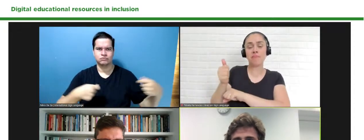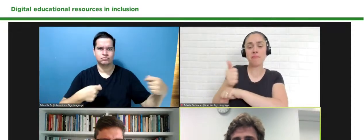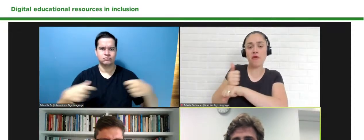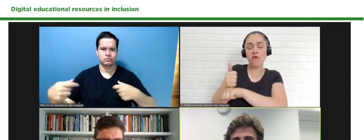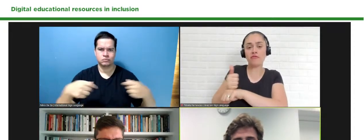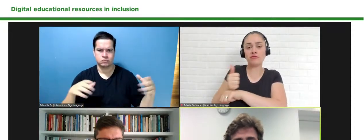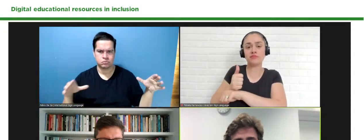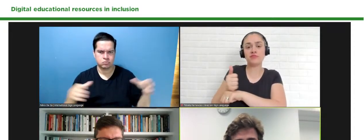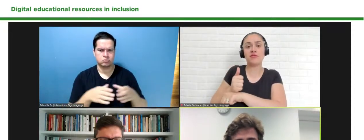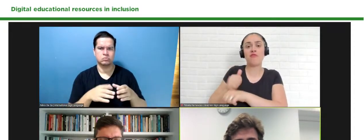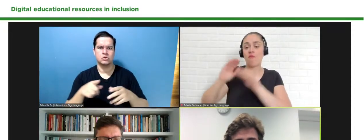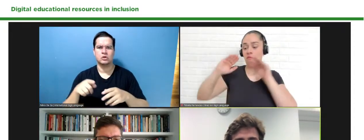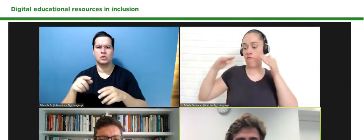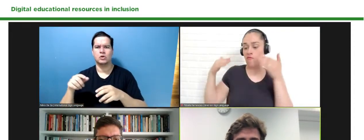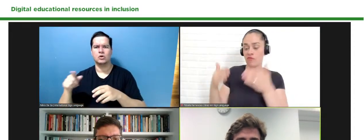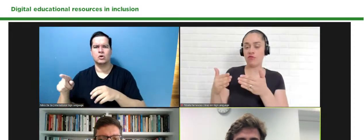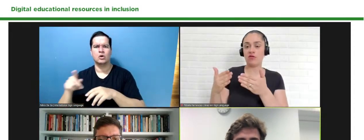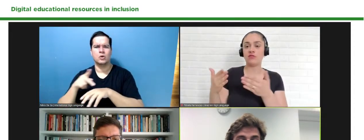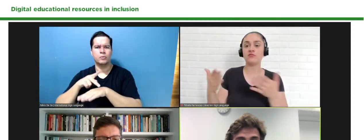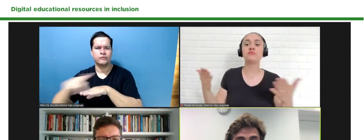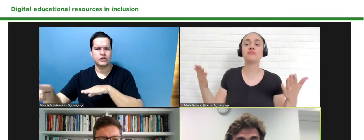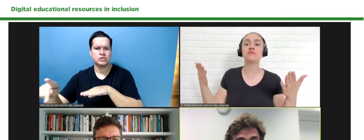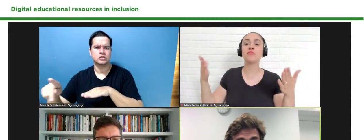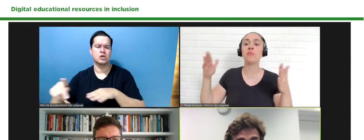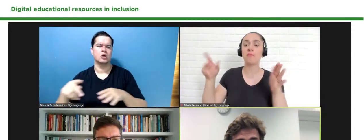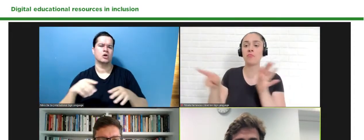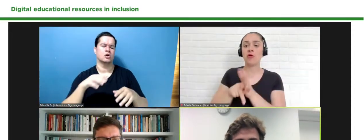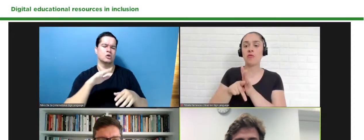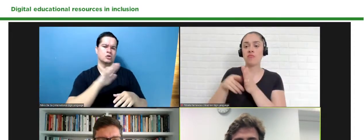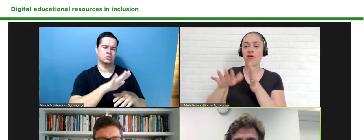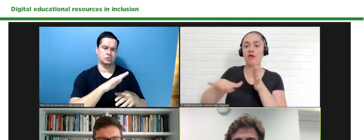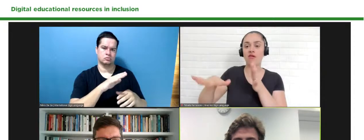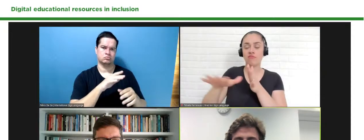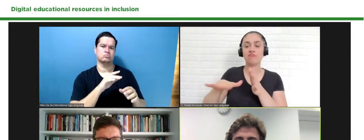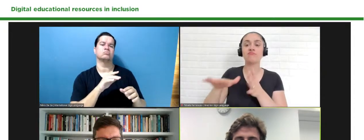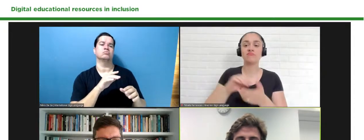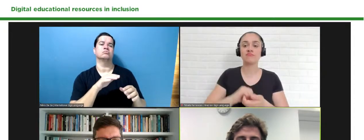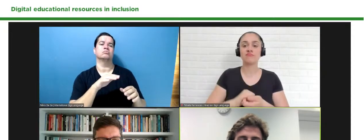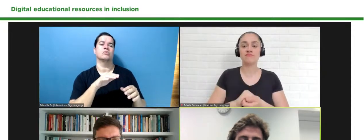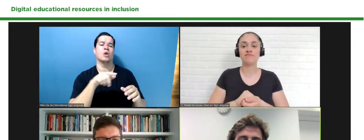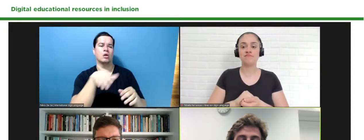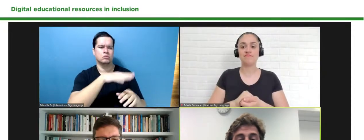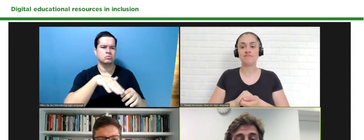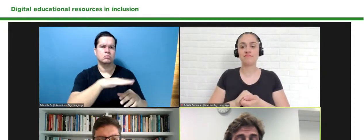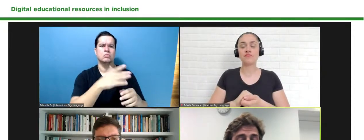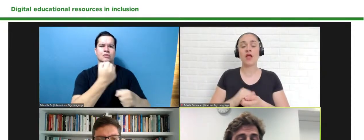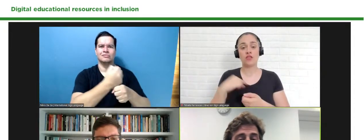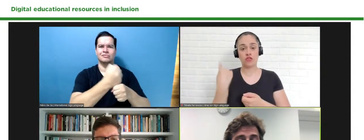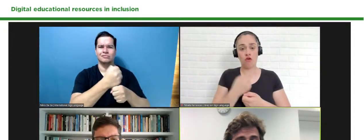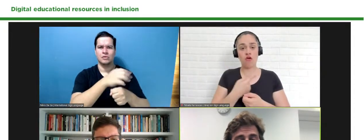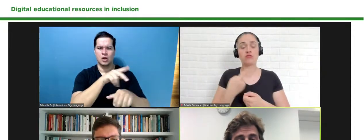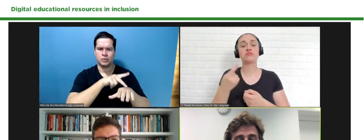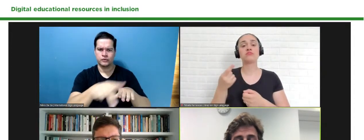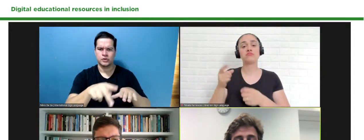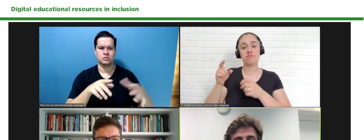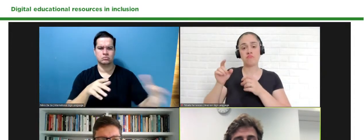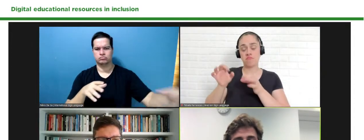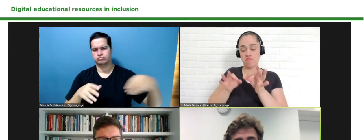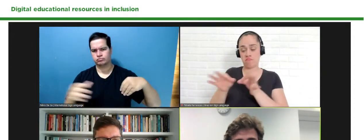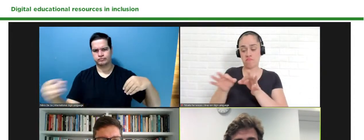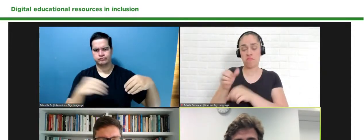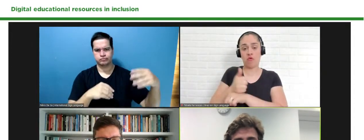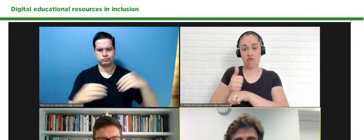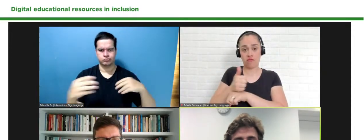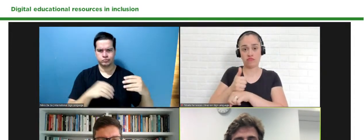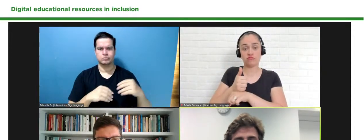about 9,000 experts now, and the number is rising, fortunately. This is one of our essential tasks throughout